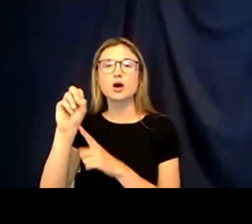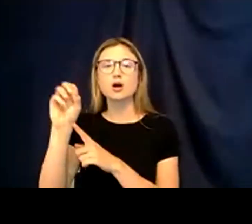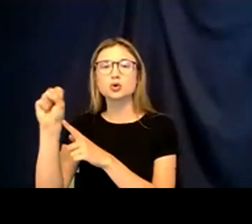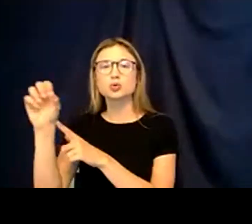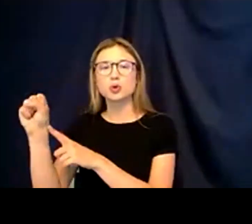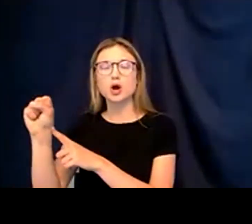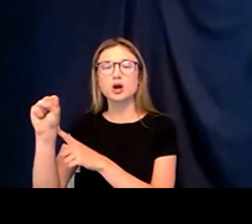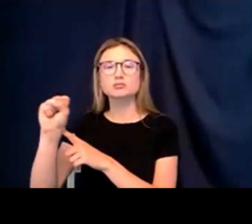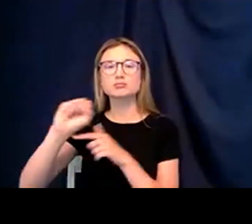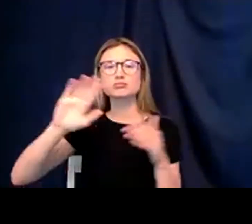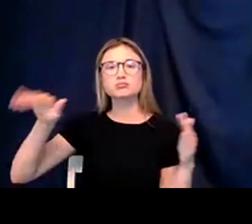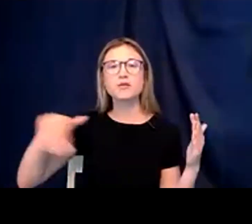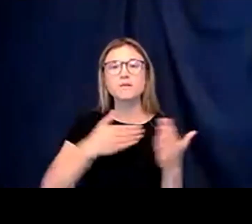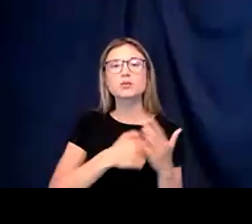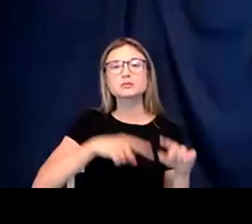Does